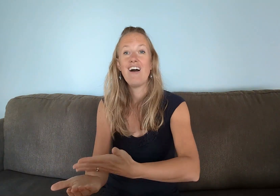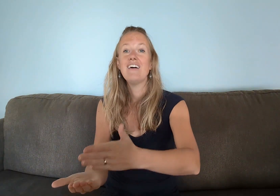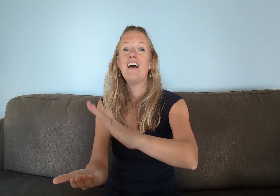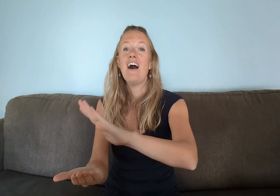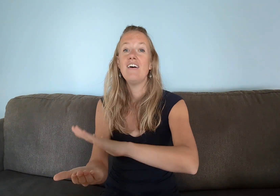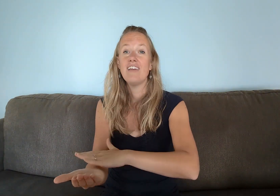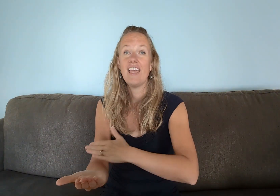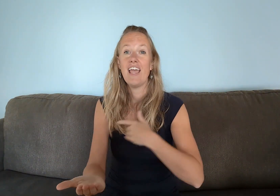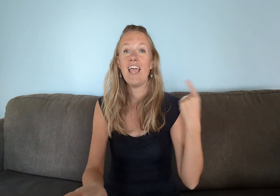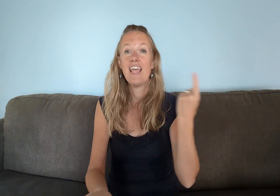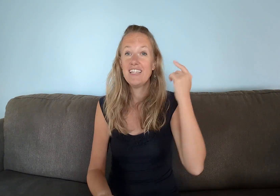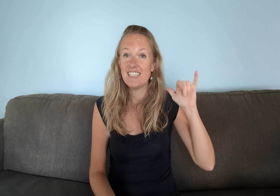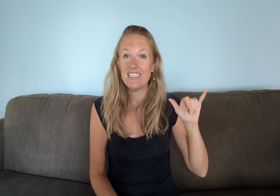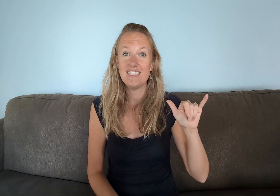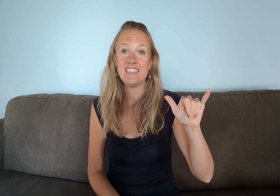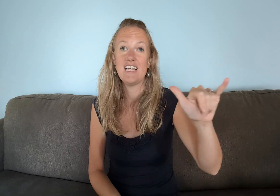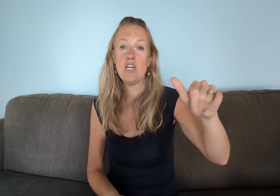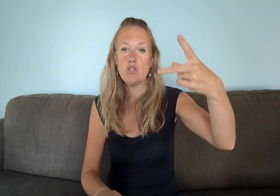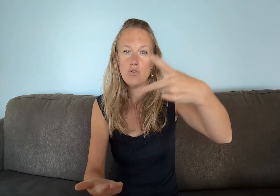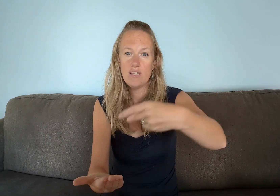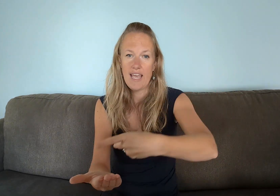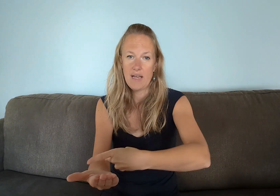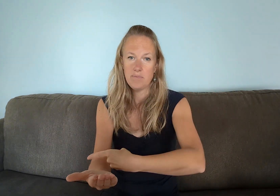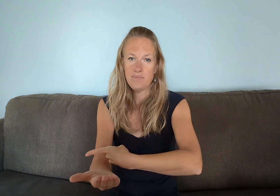song of ages to the Lamb.